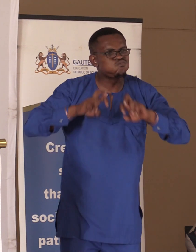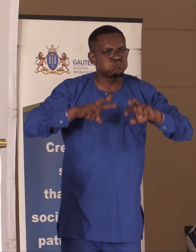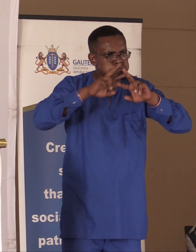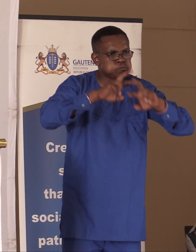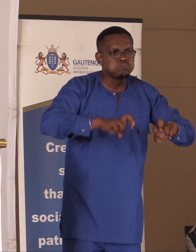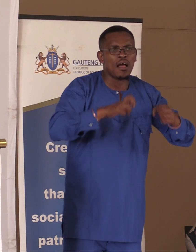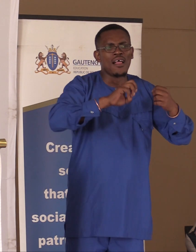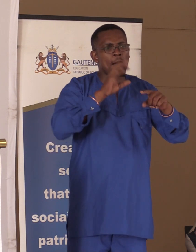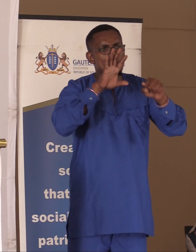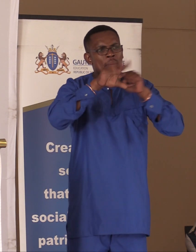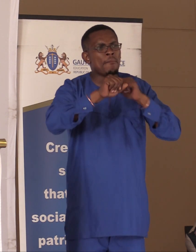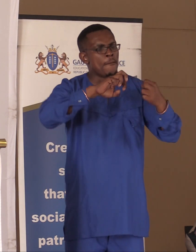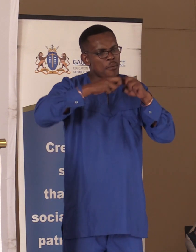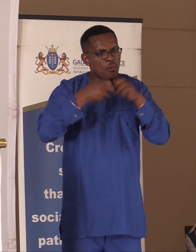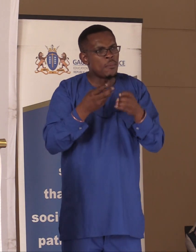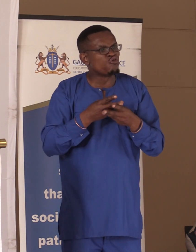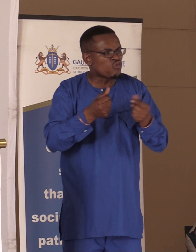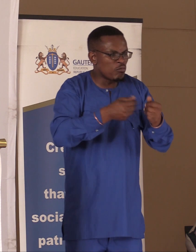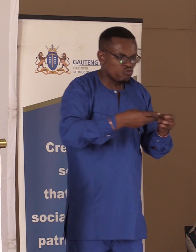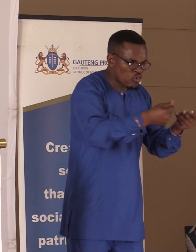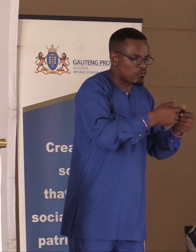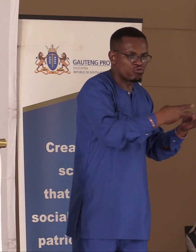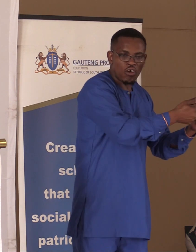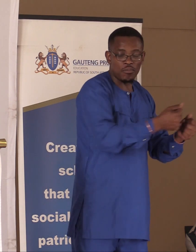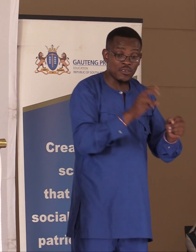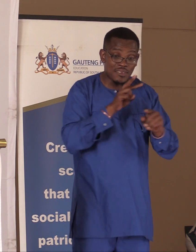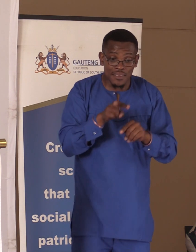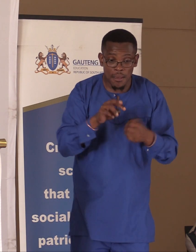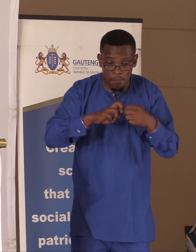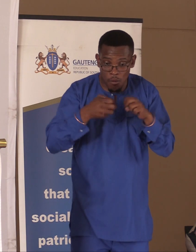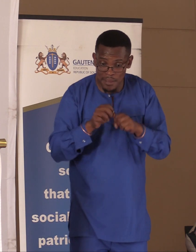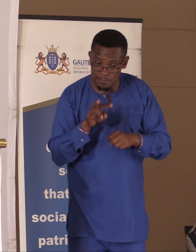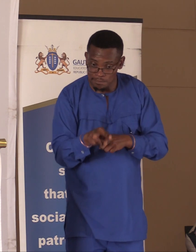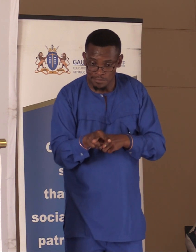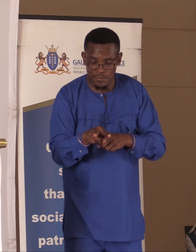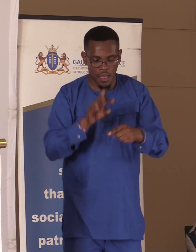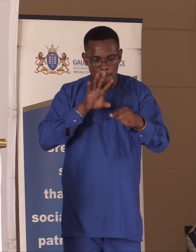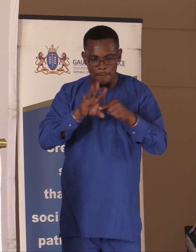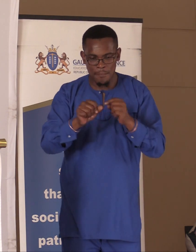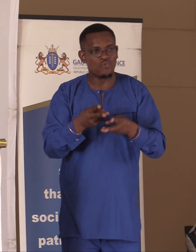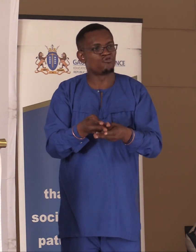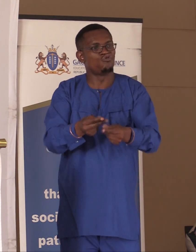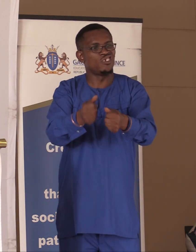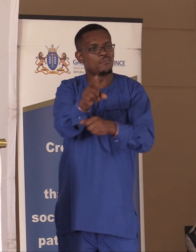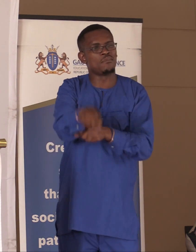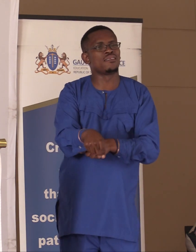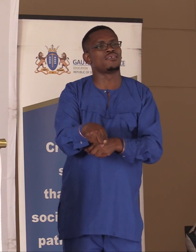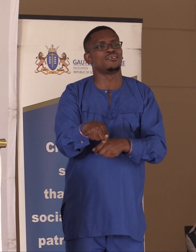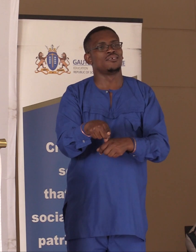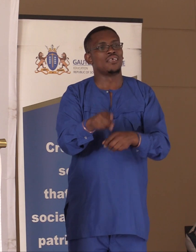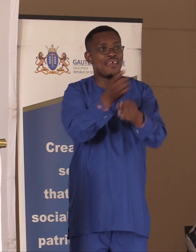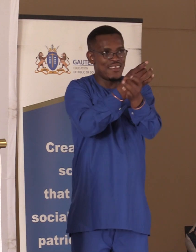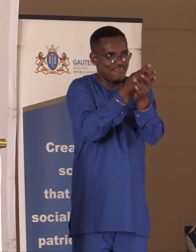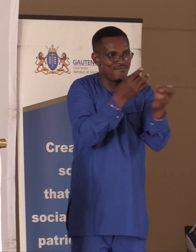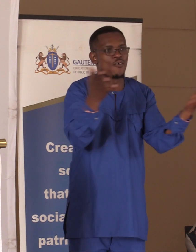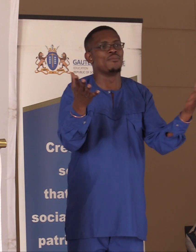for problems that you can solve. Don't just unpack the problems. When you see a problem, find a solution. And I want to say to